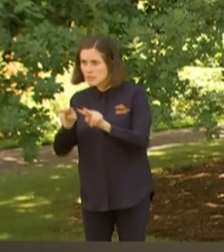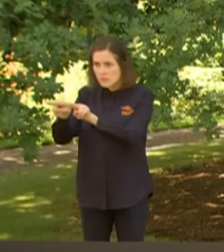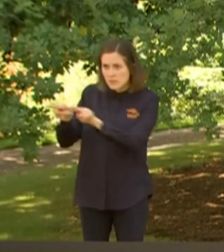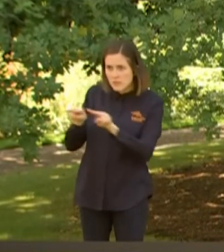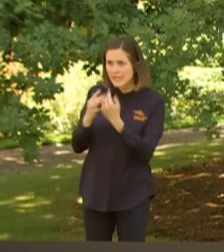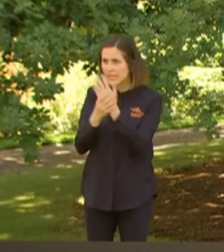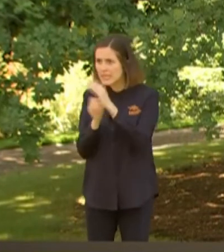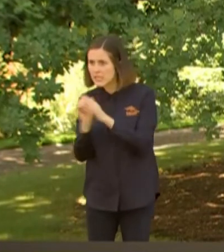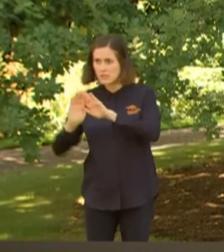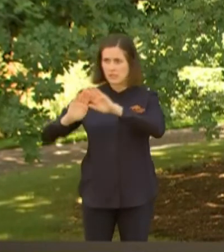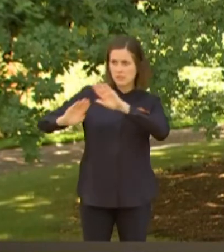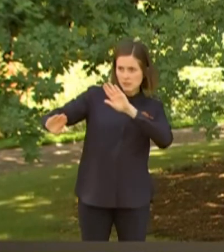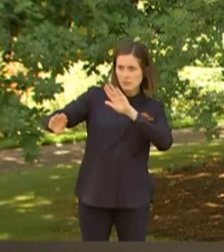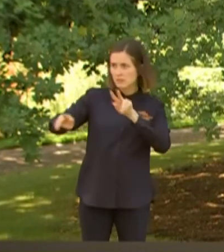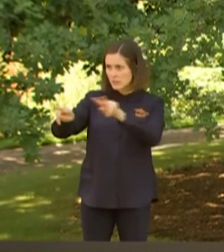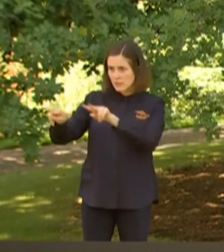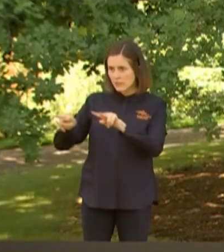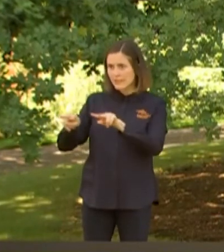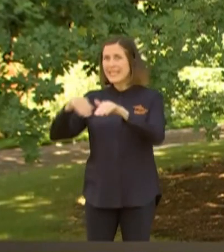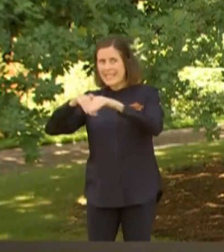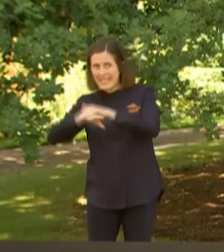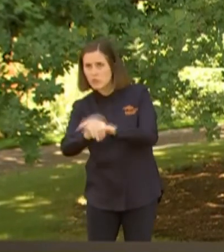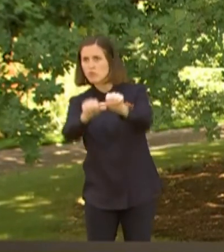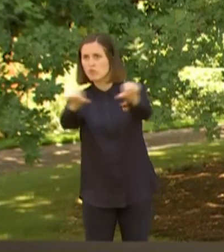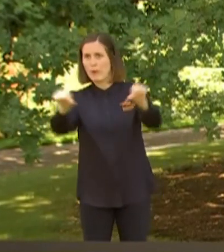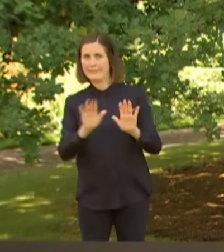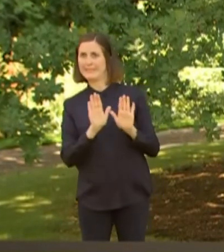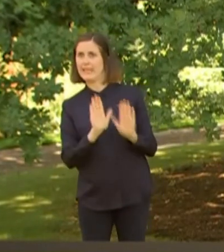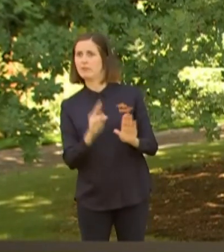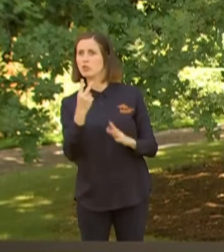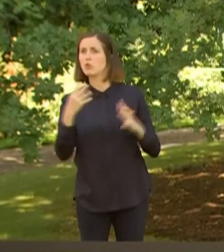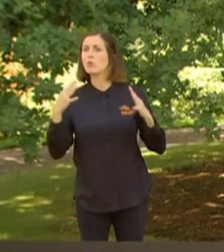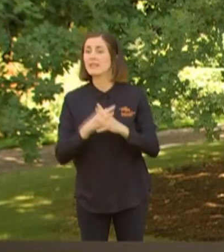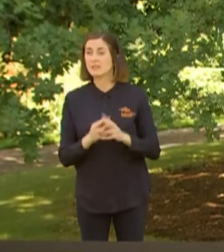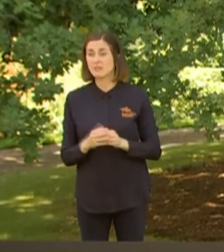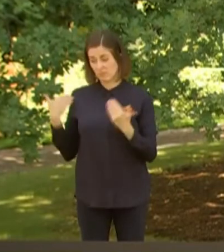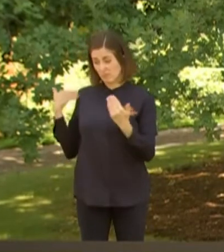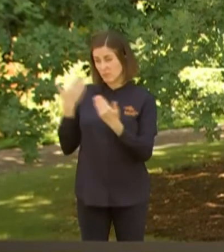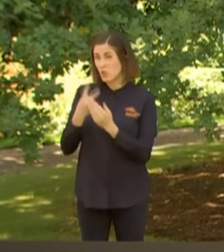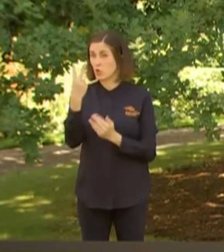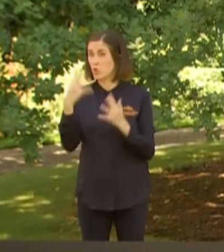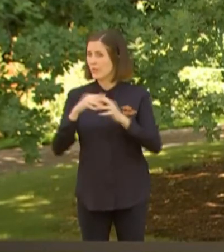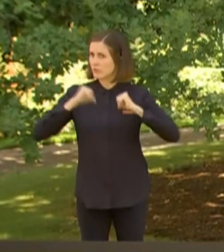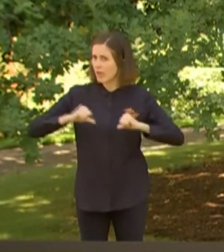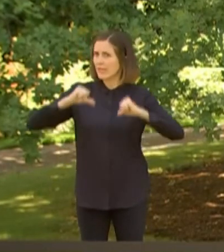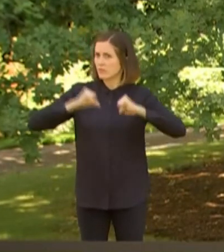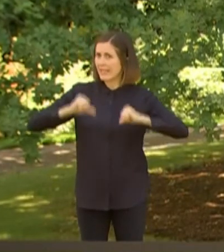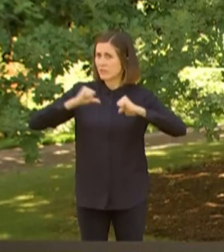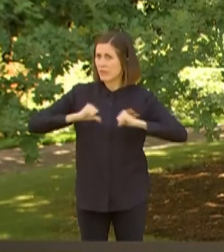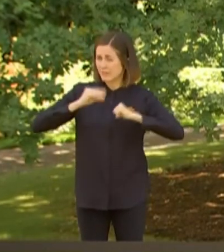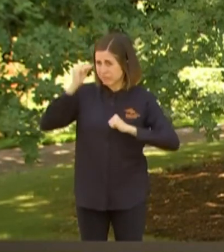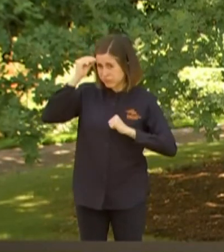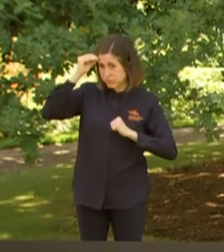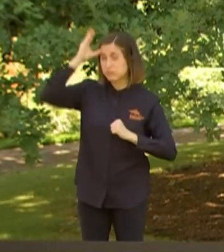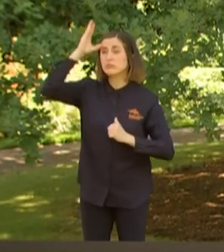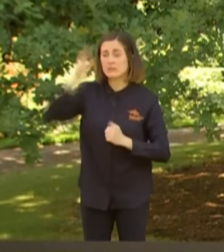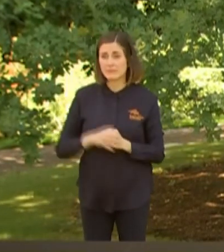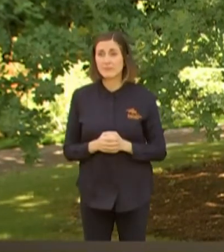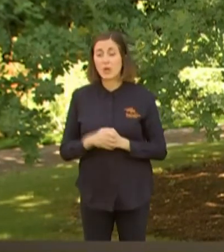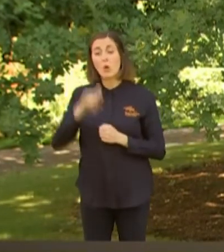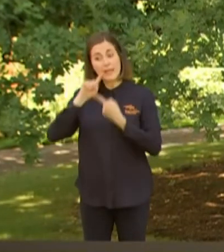hotel sites. And that training has been ongoing for the last 2 weeks. The simulations, which have been going for over a week now, will continue